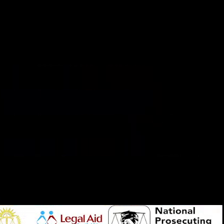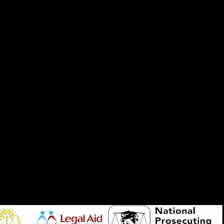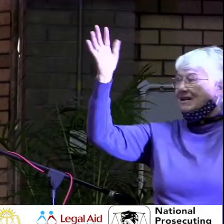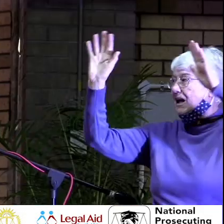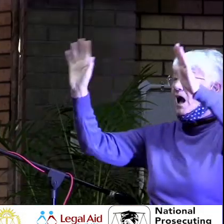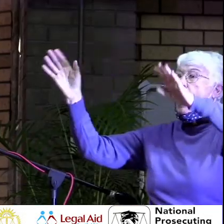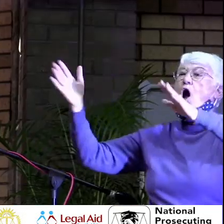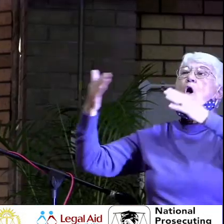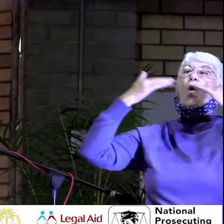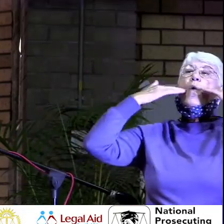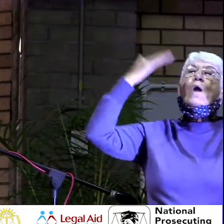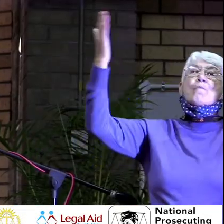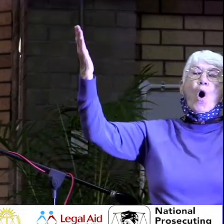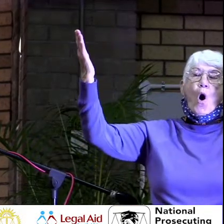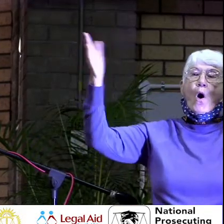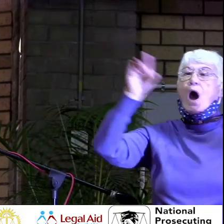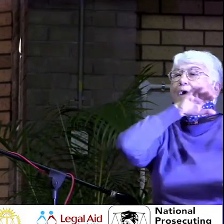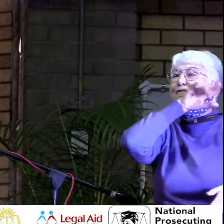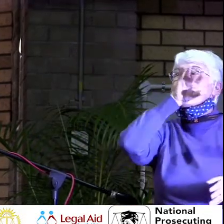Goeiemôre almal.